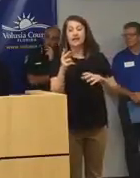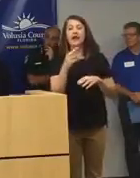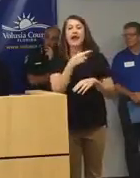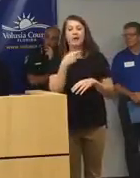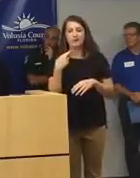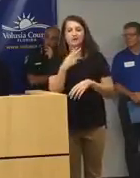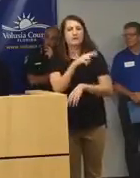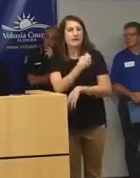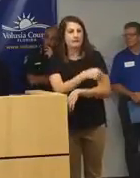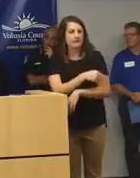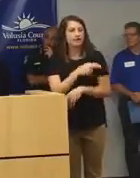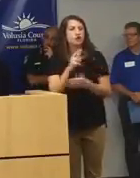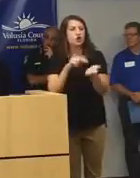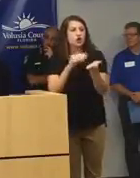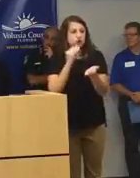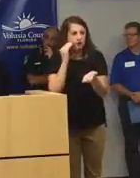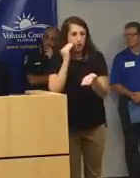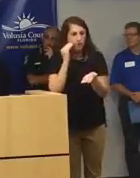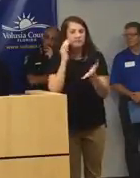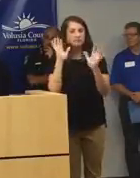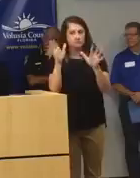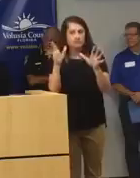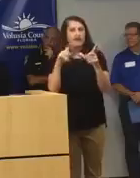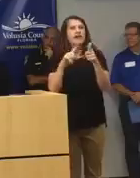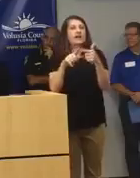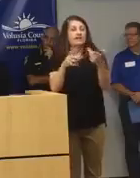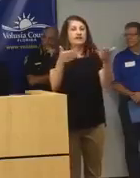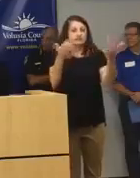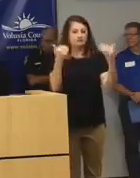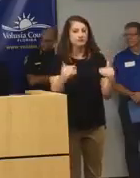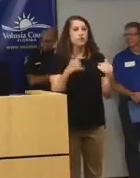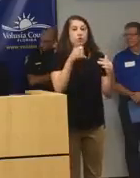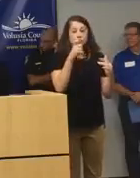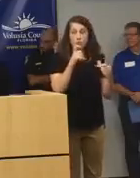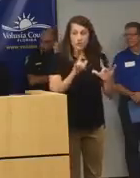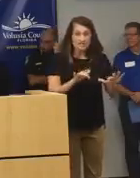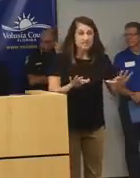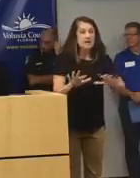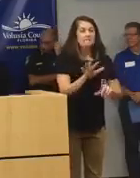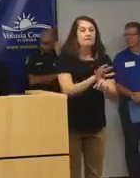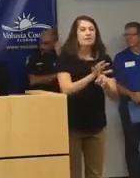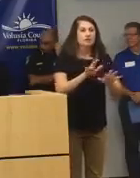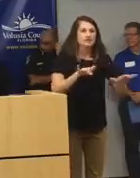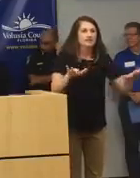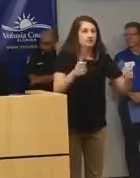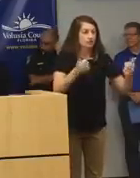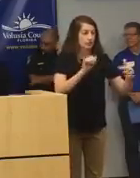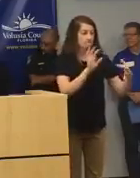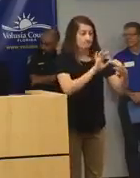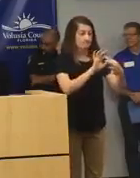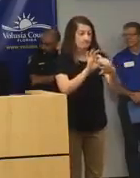populations, hospitals, nursing homes, and then the big gamble, who can get it first, and it's a variable